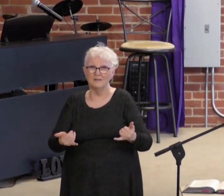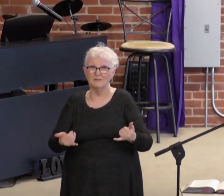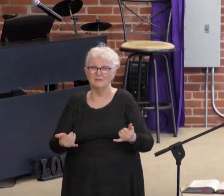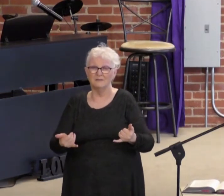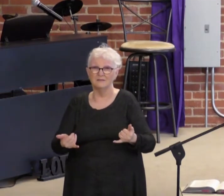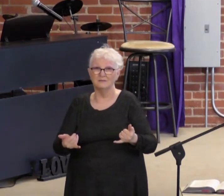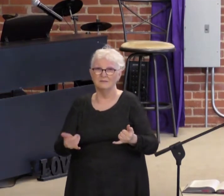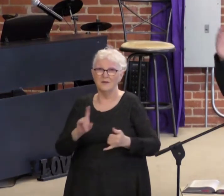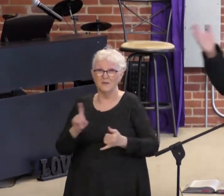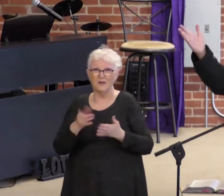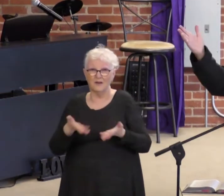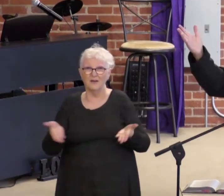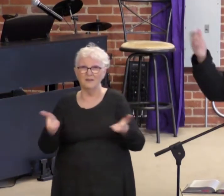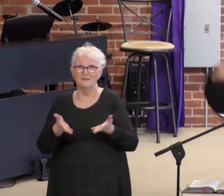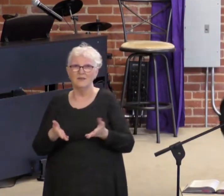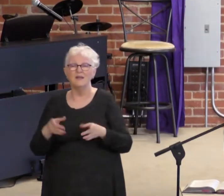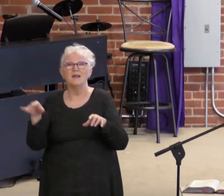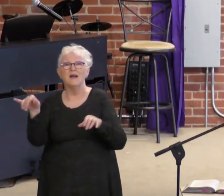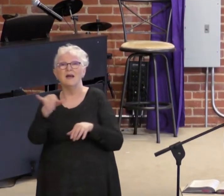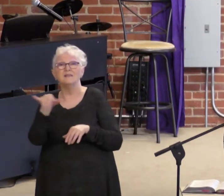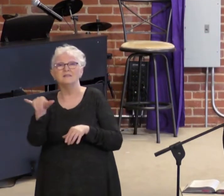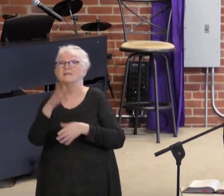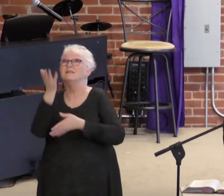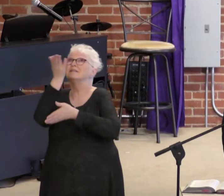am, as it is in heaven.